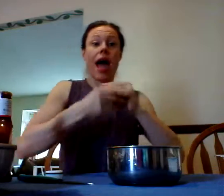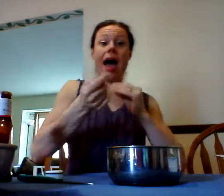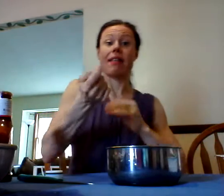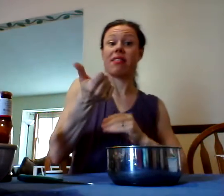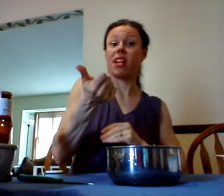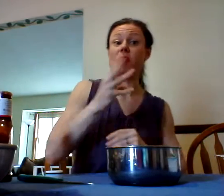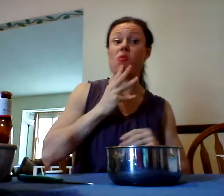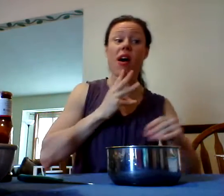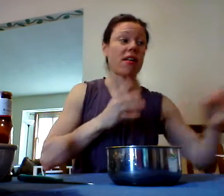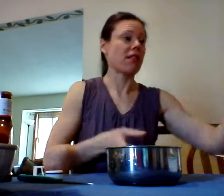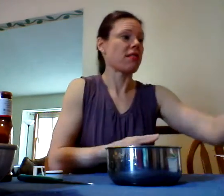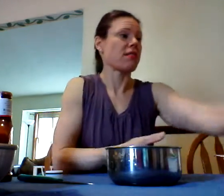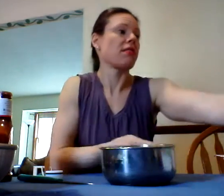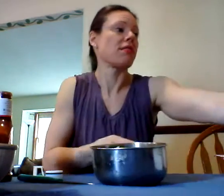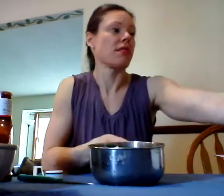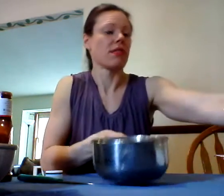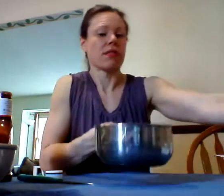Add a little bit of water.